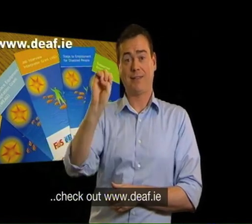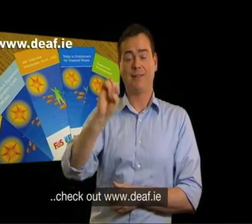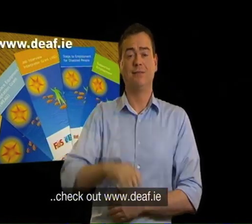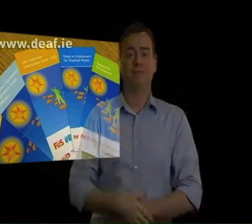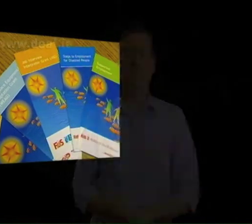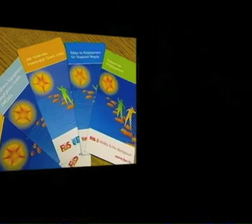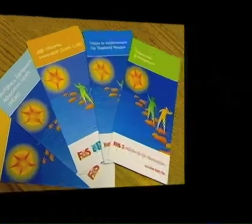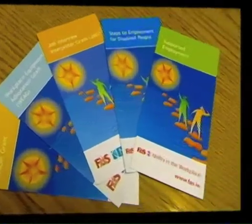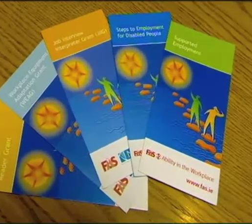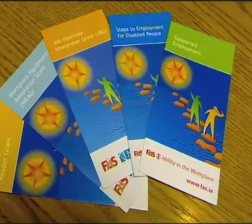www.def.ie.